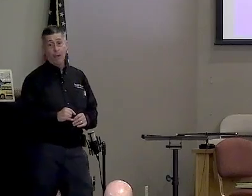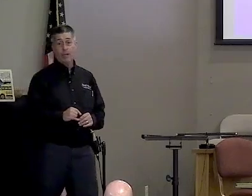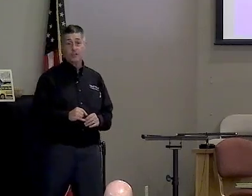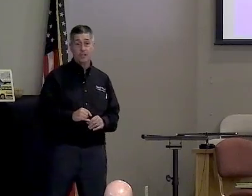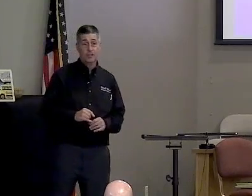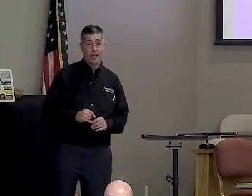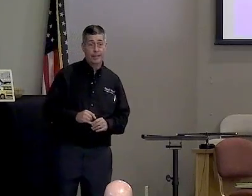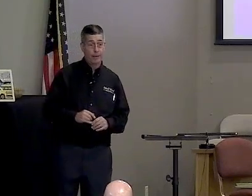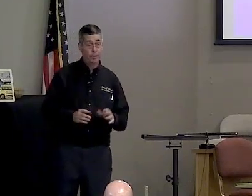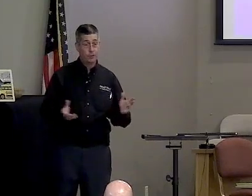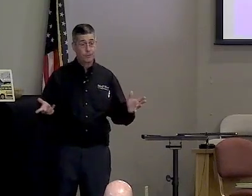easy is sign language?